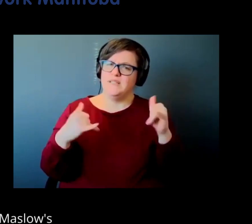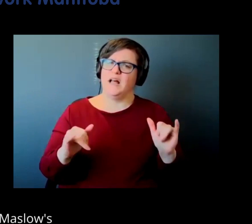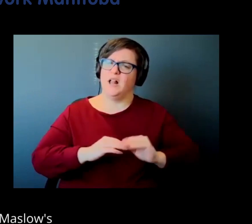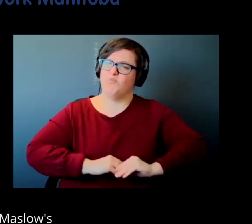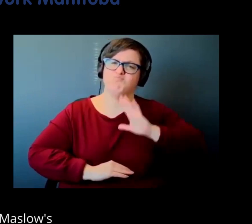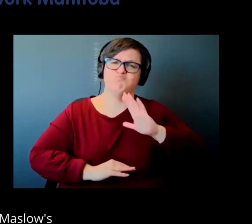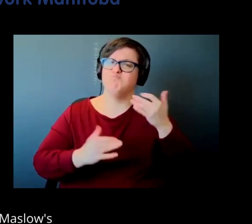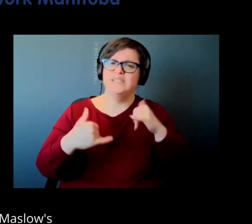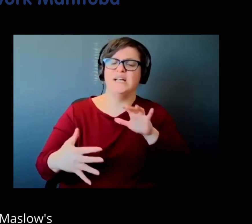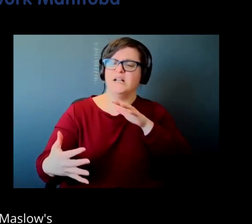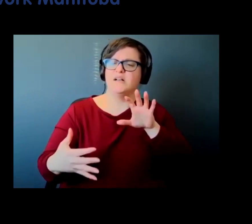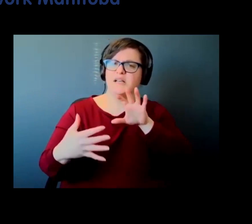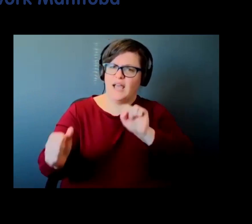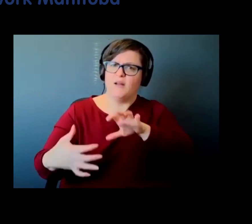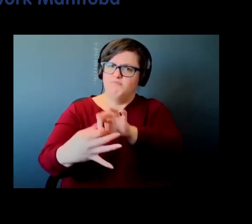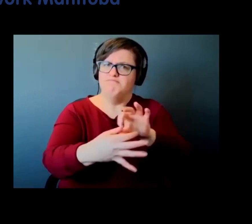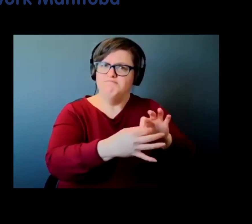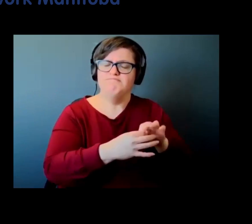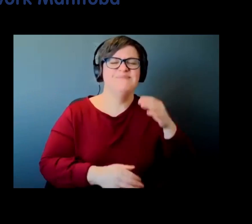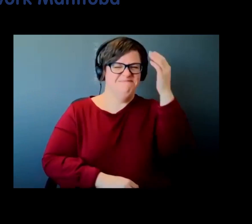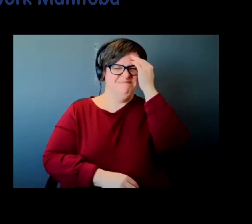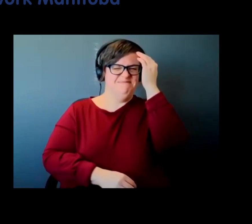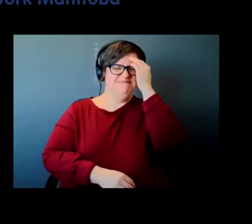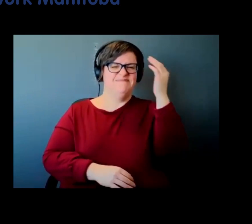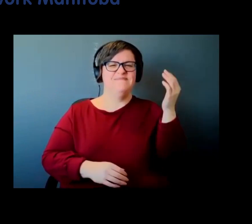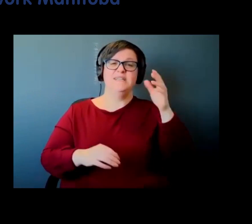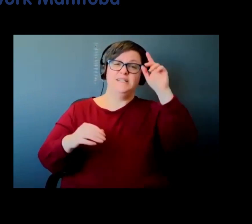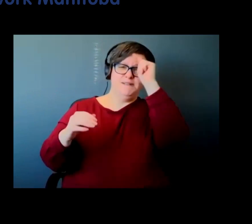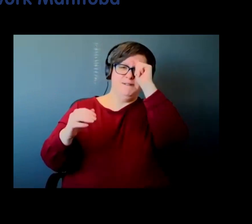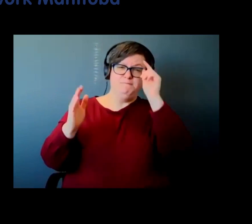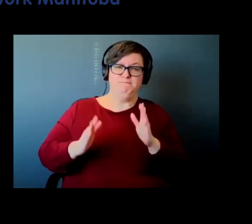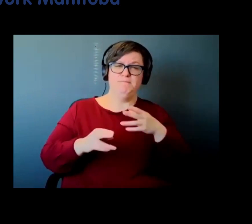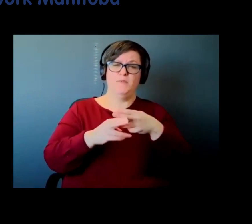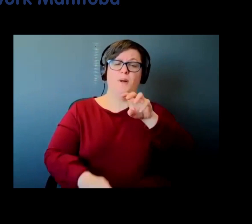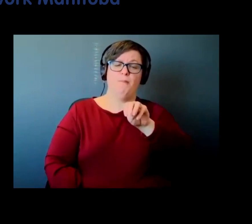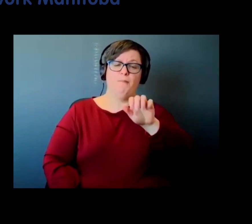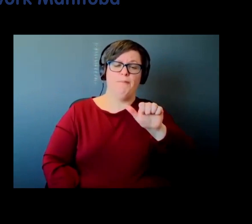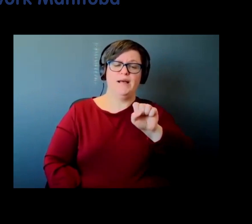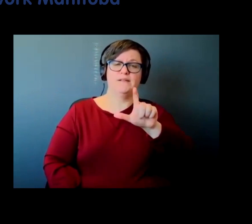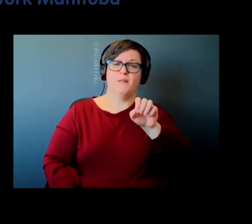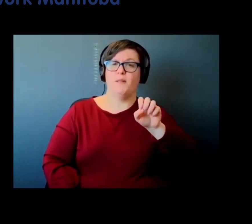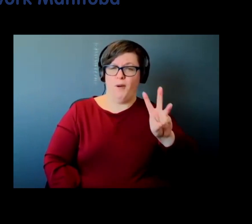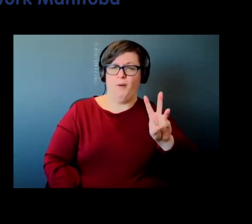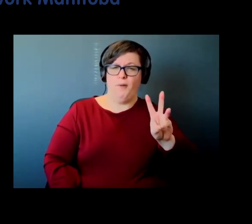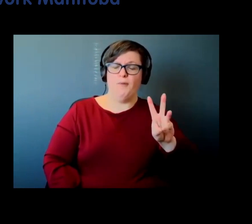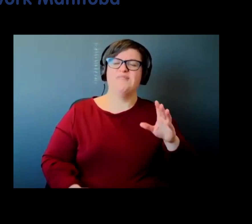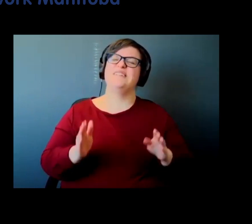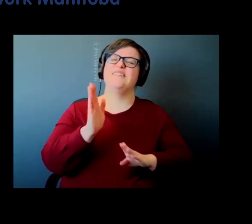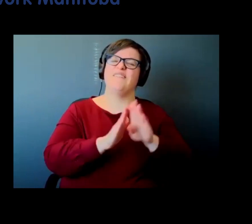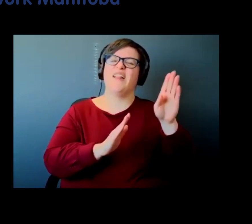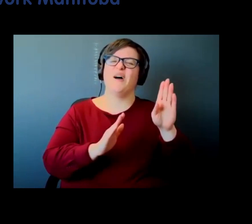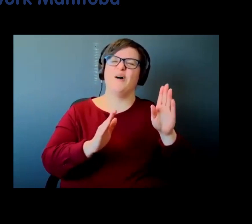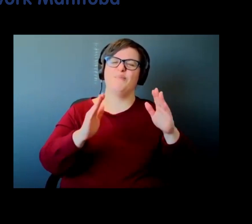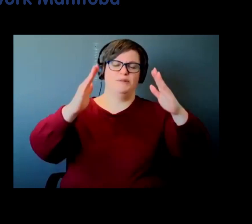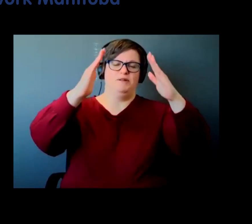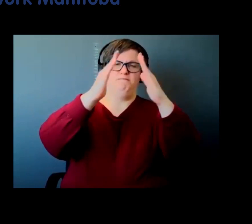Maslow's hierarchy of needs, and it's kind of based on the theory of human motivation, and it implies